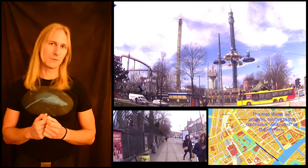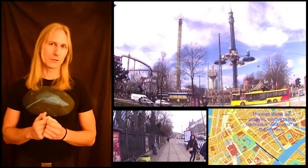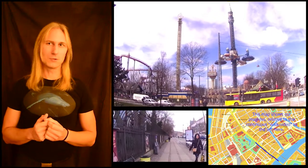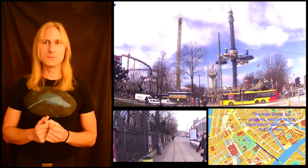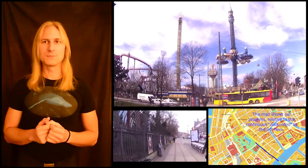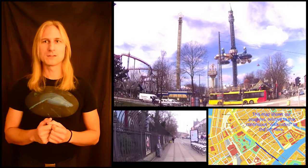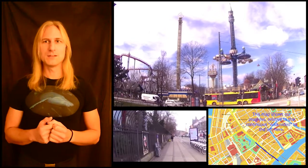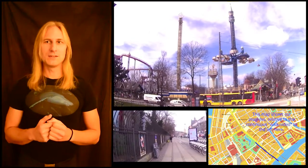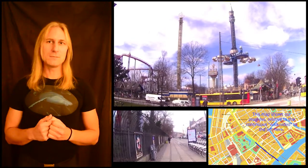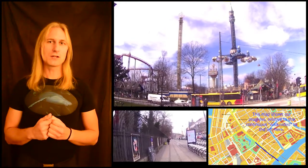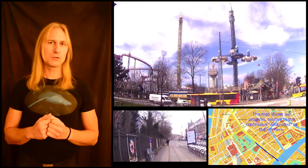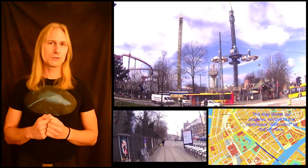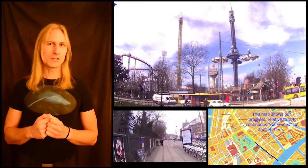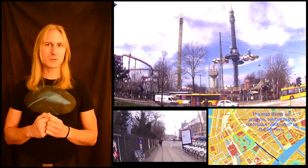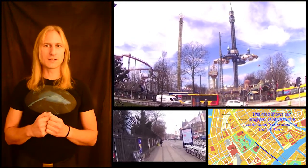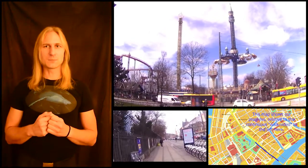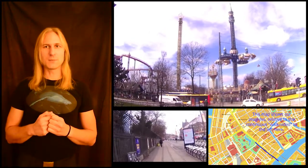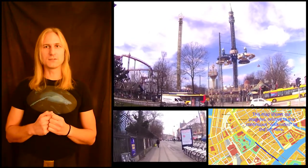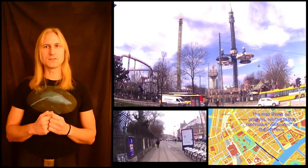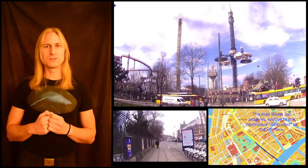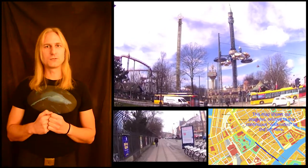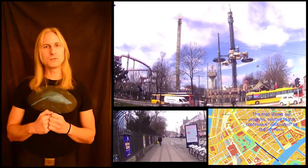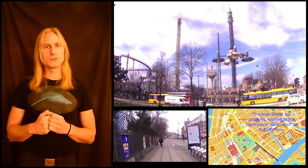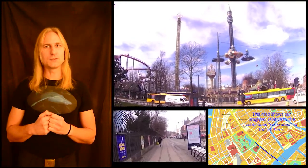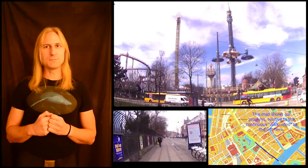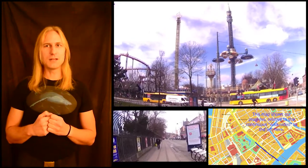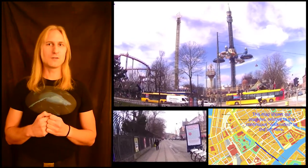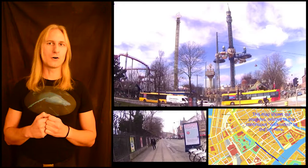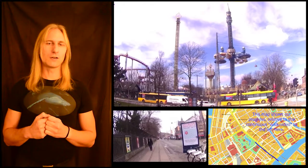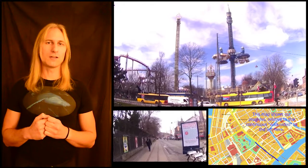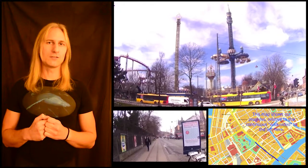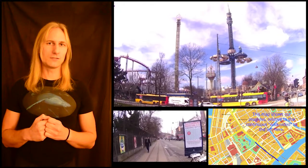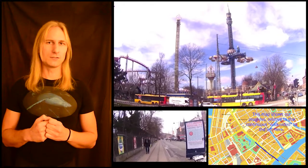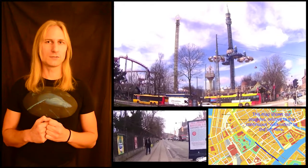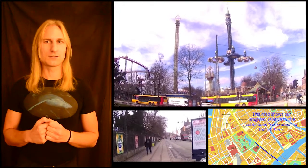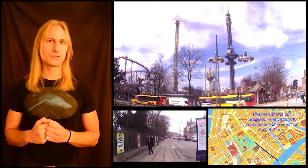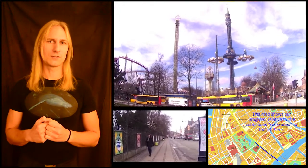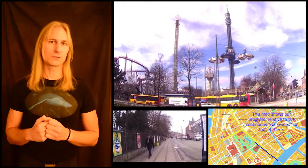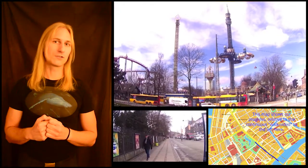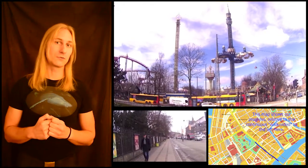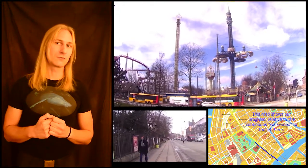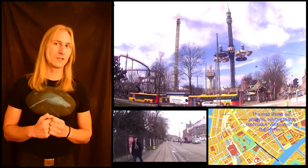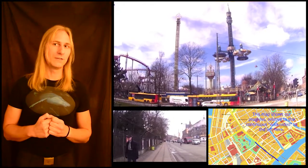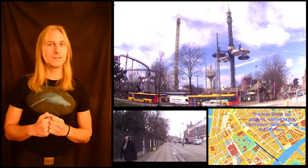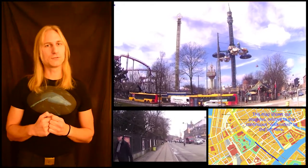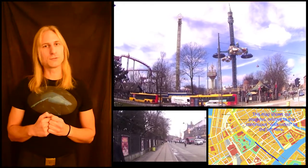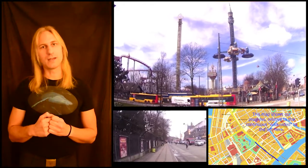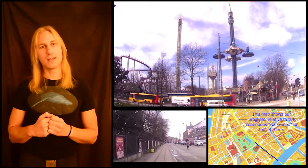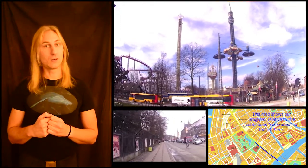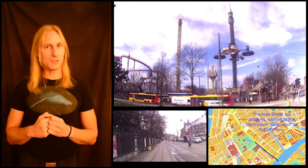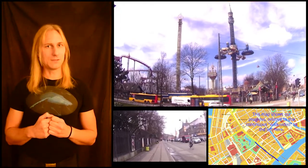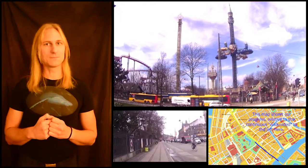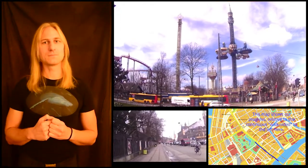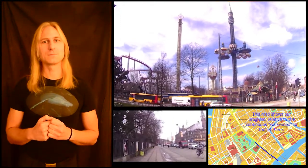establishments around the globe, they make sure to decorate the premises to suit many of the holiday seasons, such as Christmas, Easter